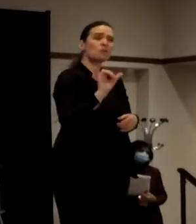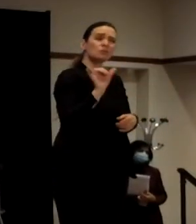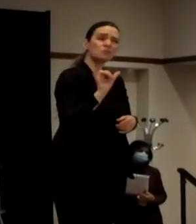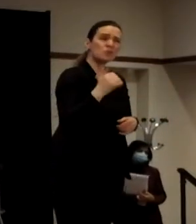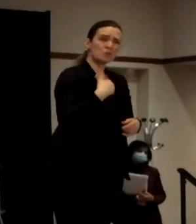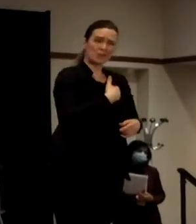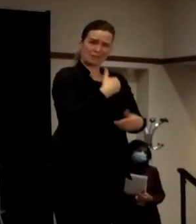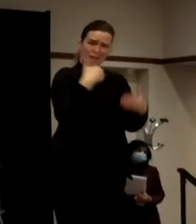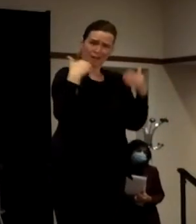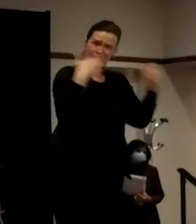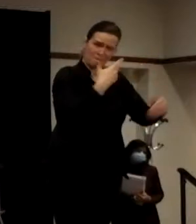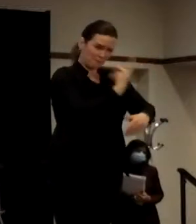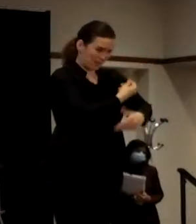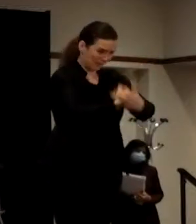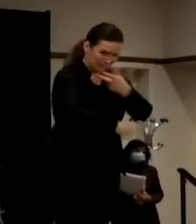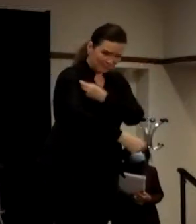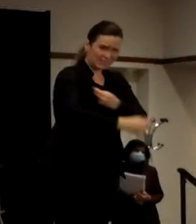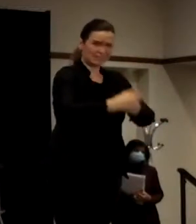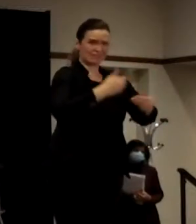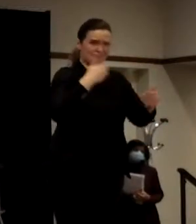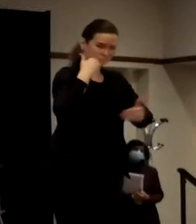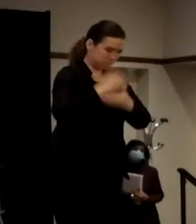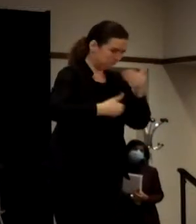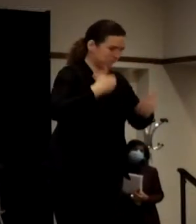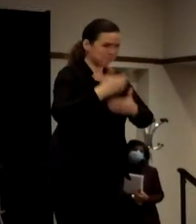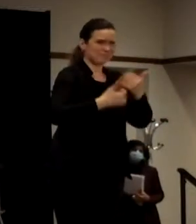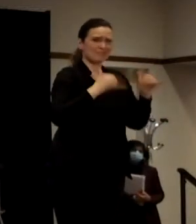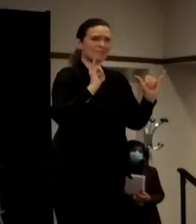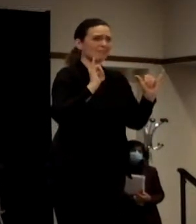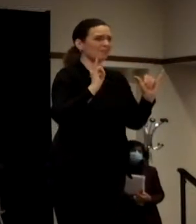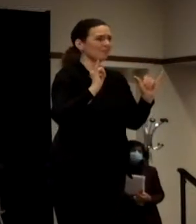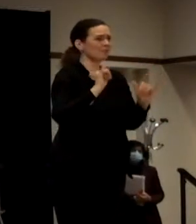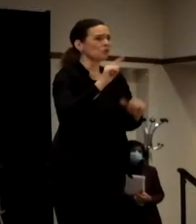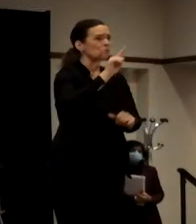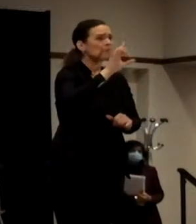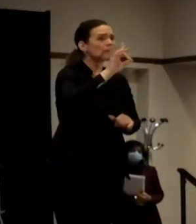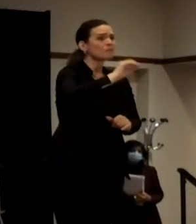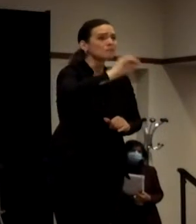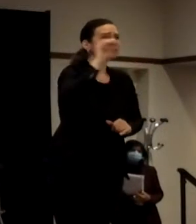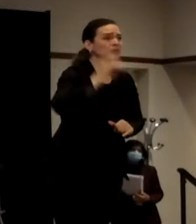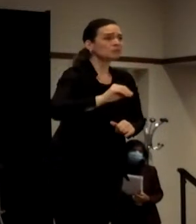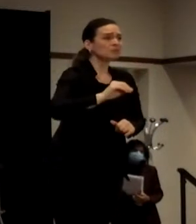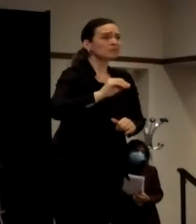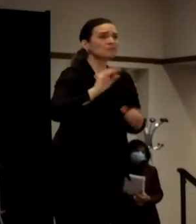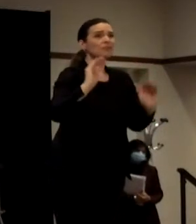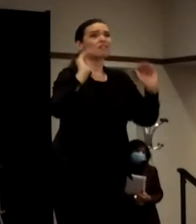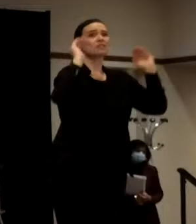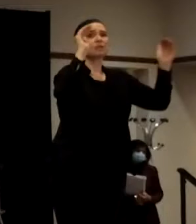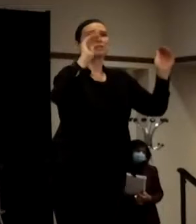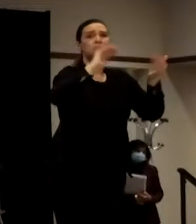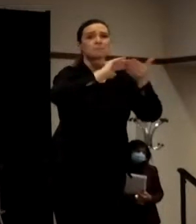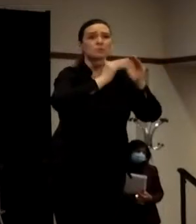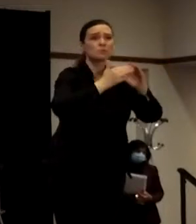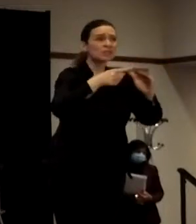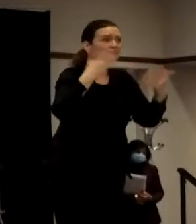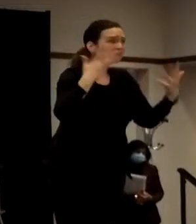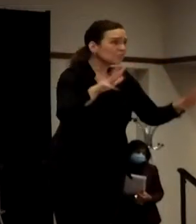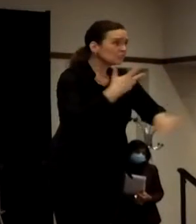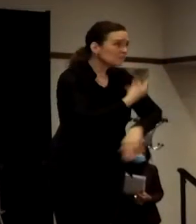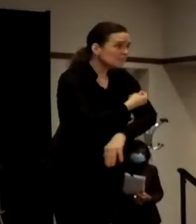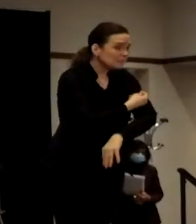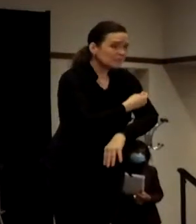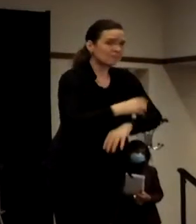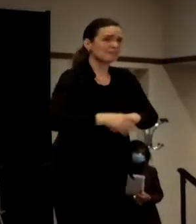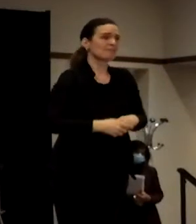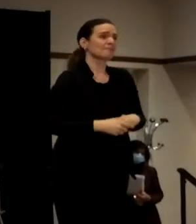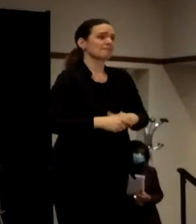vaccinated 28% of the adult population right now. That if you broke down, I don't even know the eligible population,